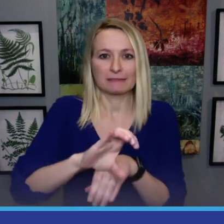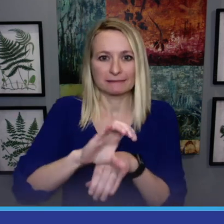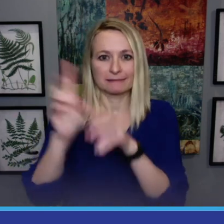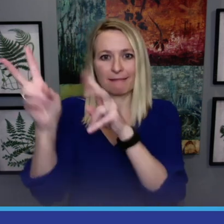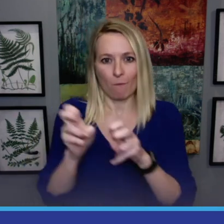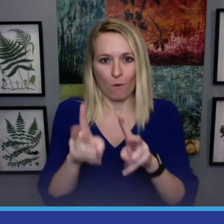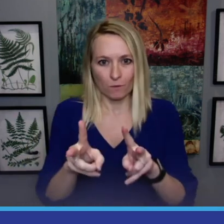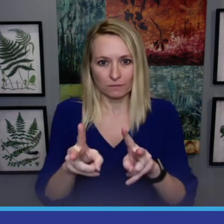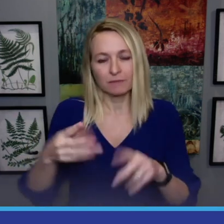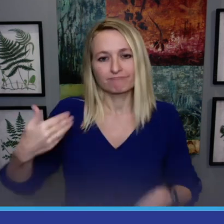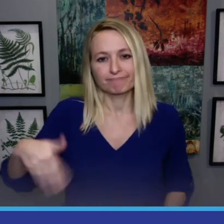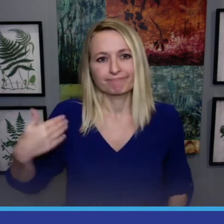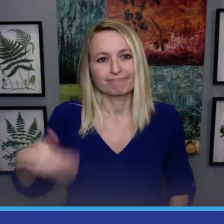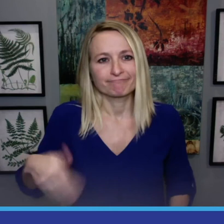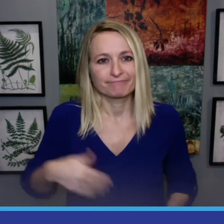150% increase of downloads. Wow.